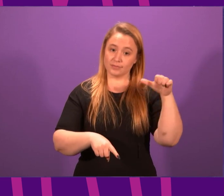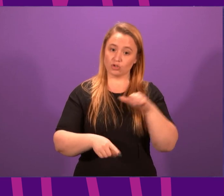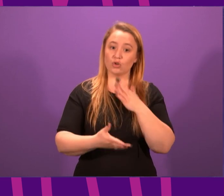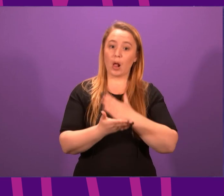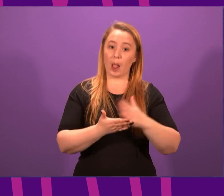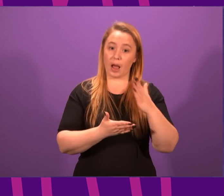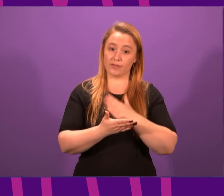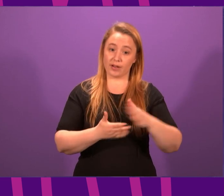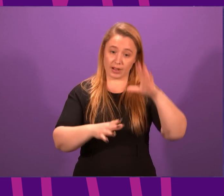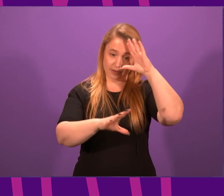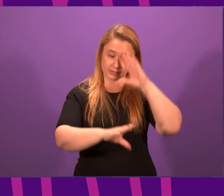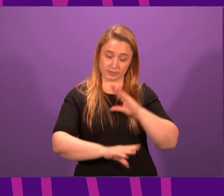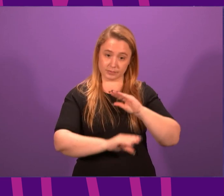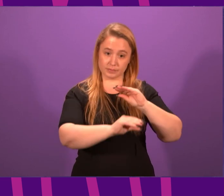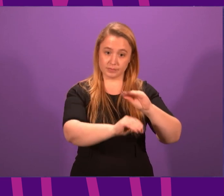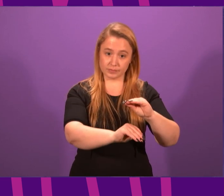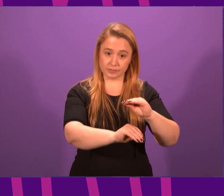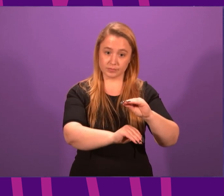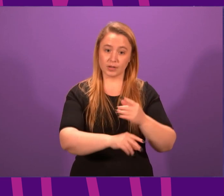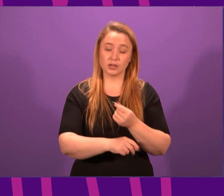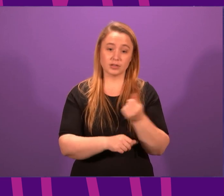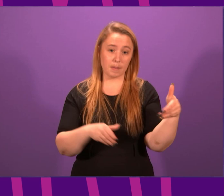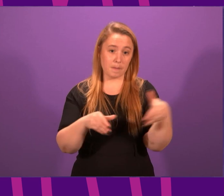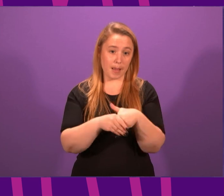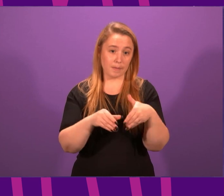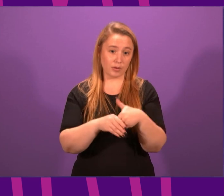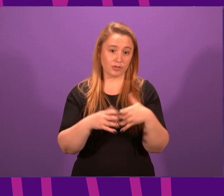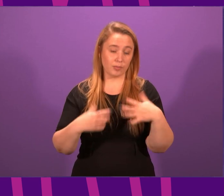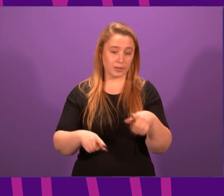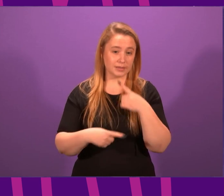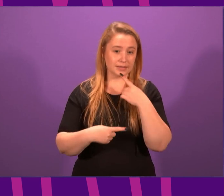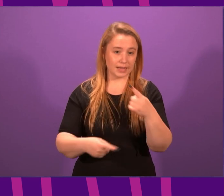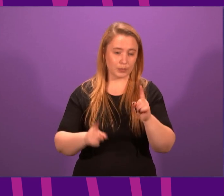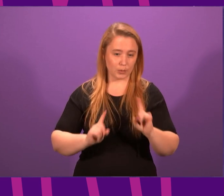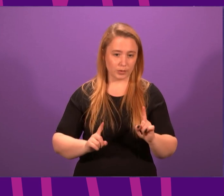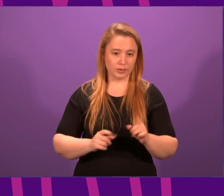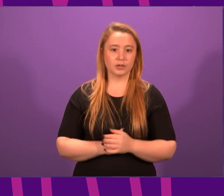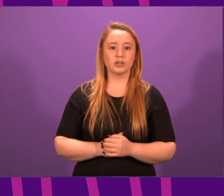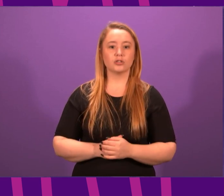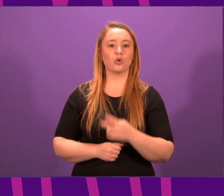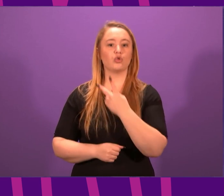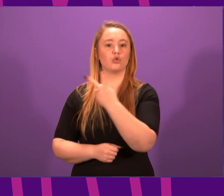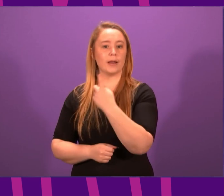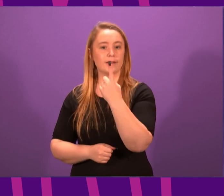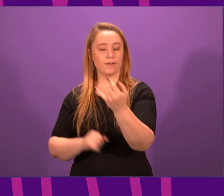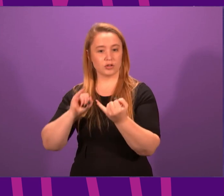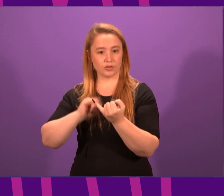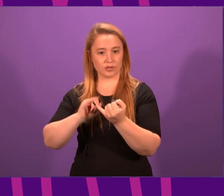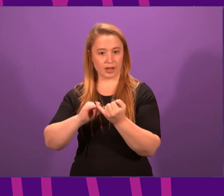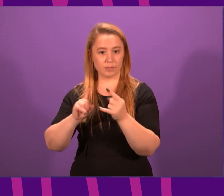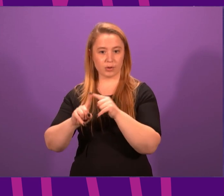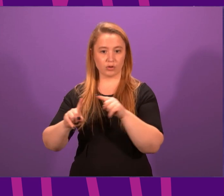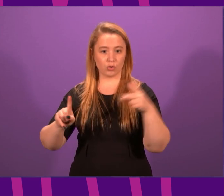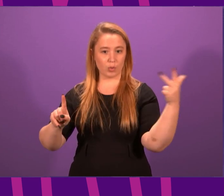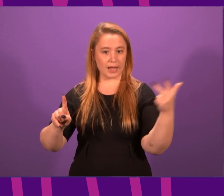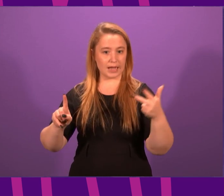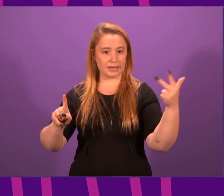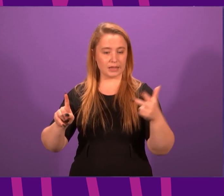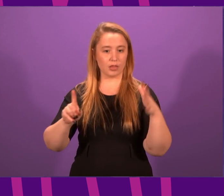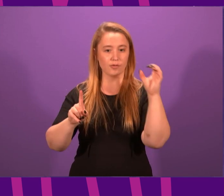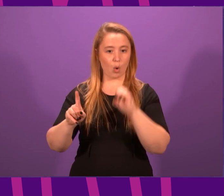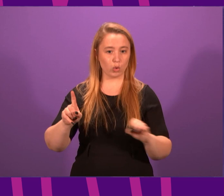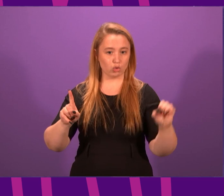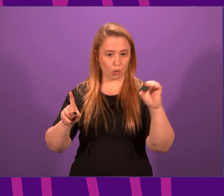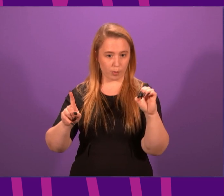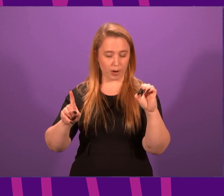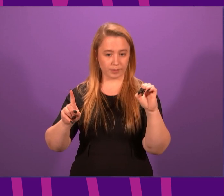the record, against what some members have asserted. Between the period, the 21st of September and the 18th of October,